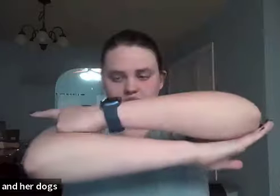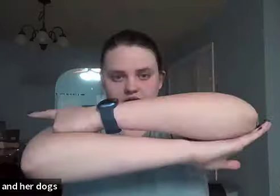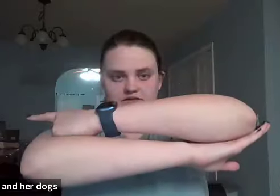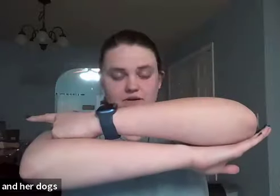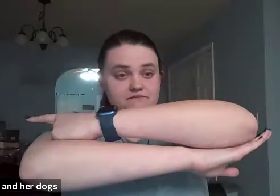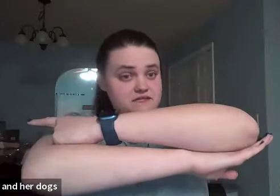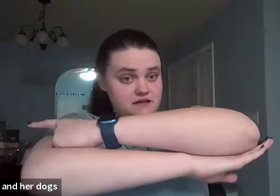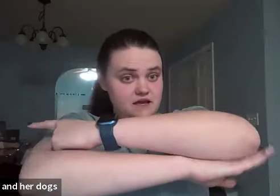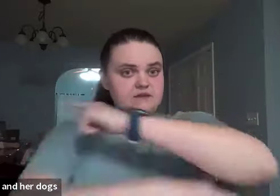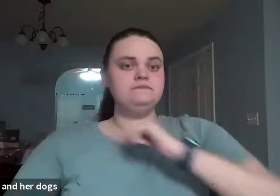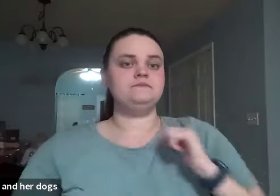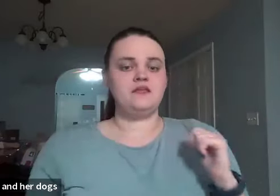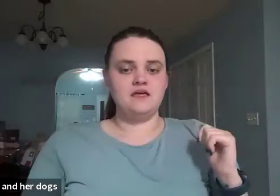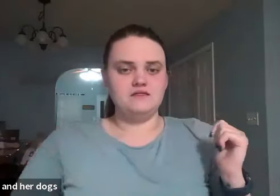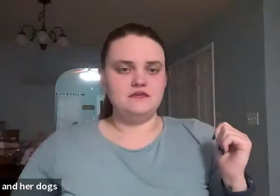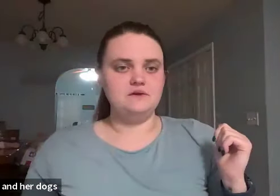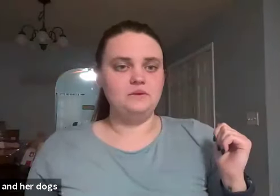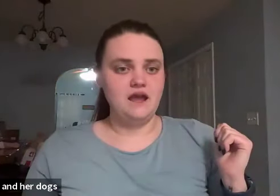Okay, so we have day. Then we